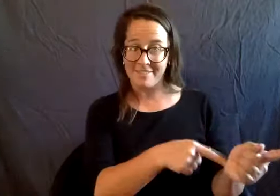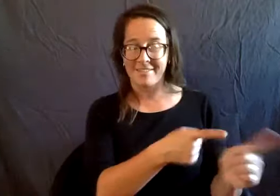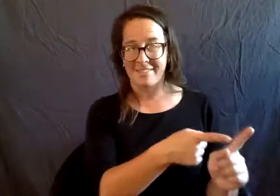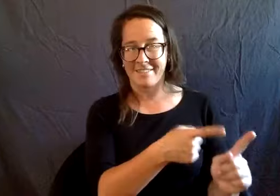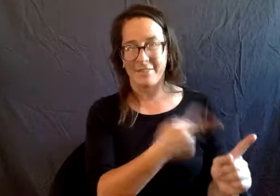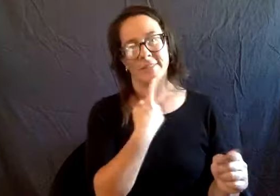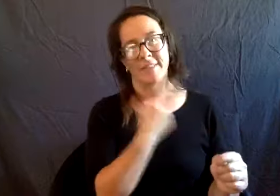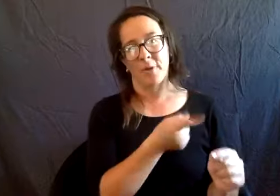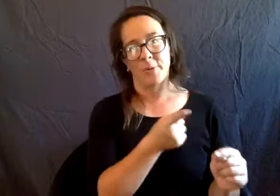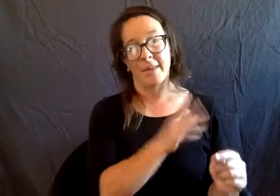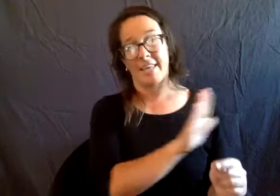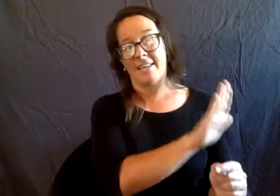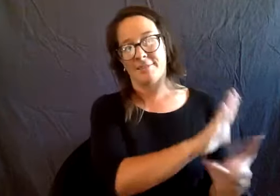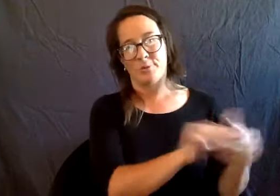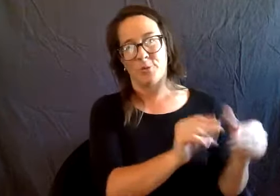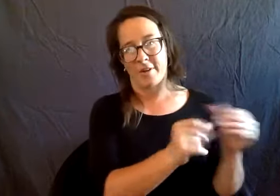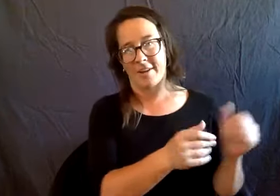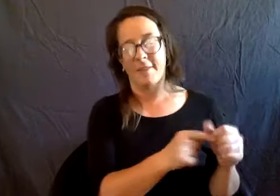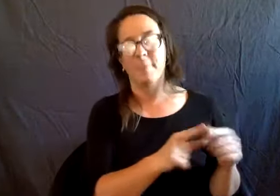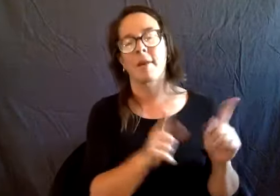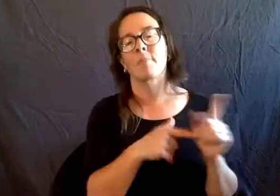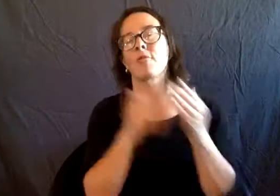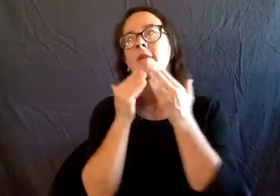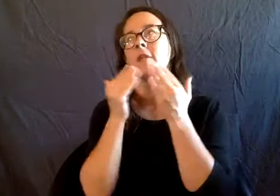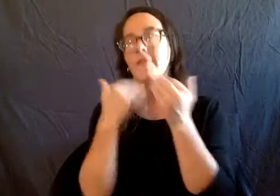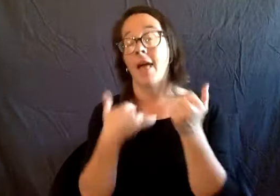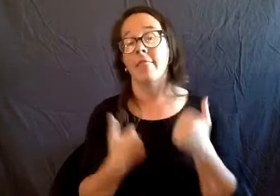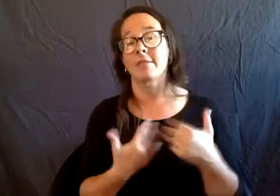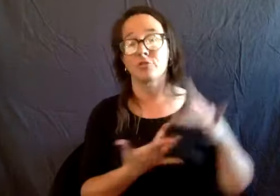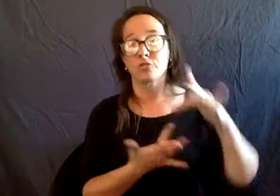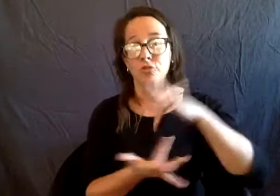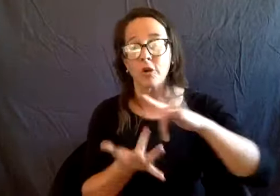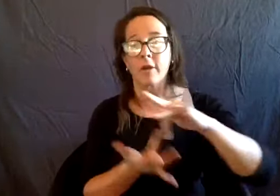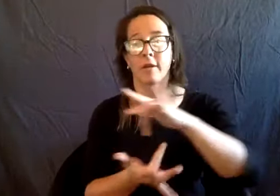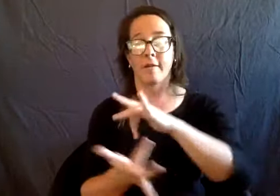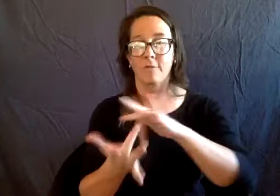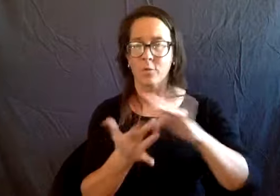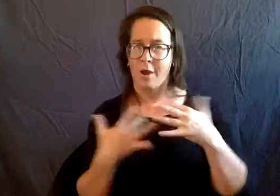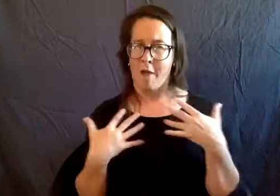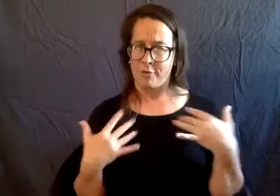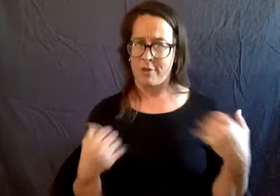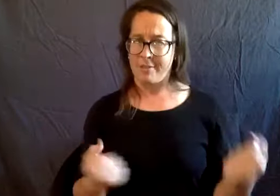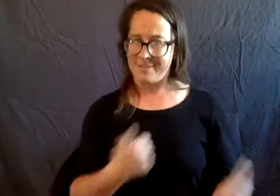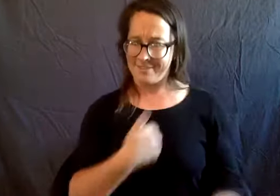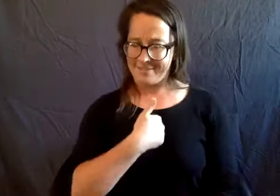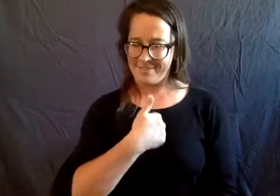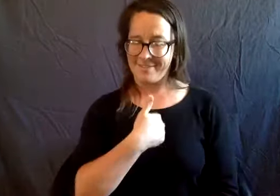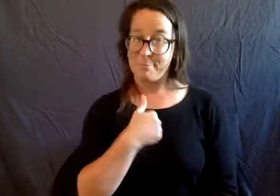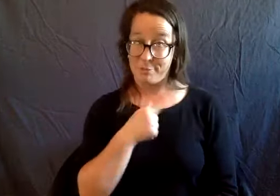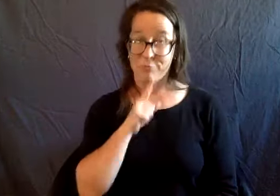been, well, he'll tell you his story, but I'm grateful that I've had this journey of recovery, this journey. And believe me, it's been